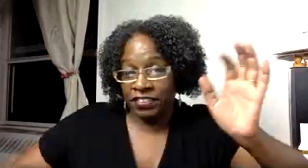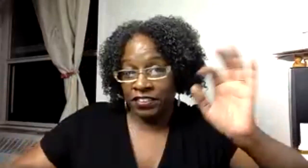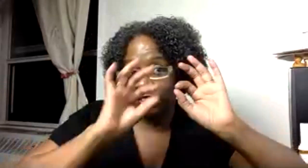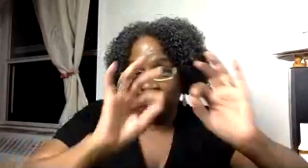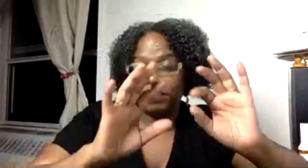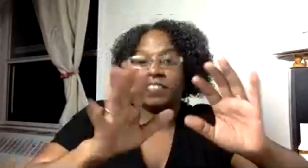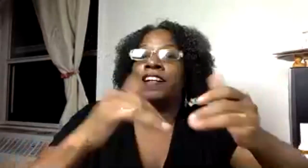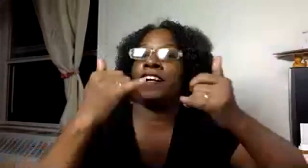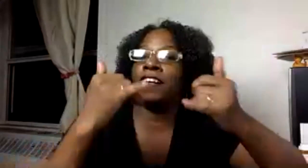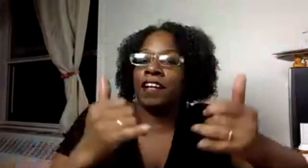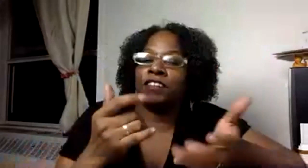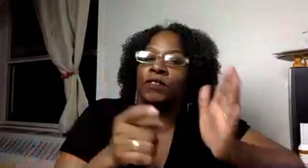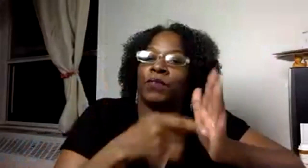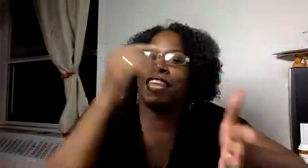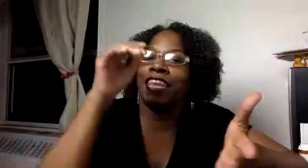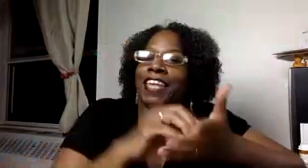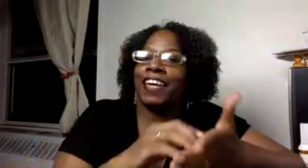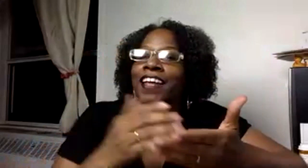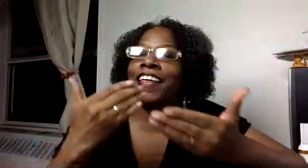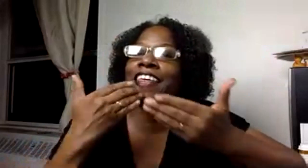interpreter, and Divya, great job to you. And now